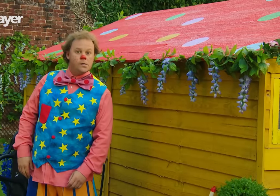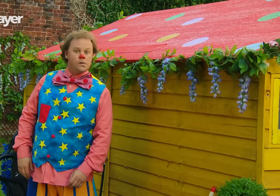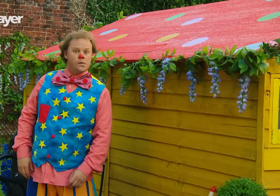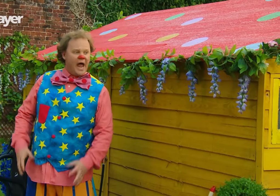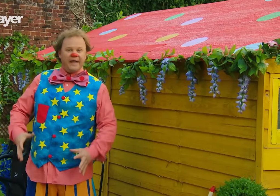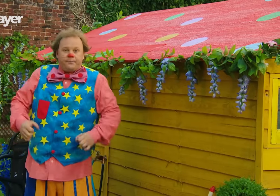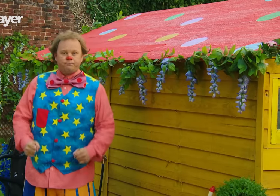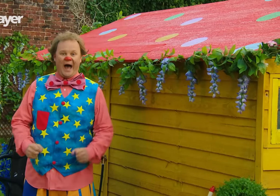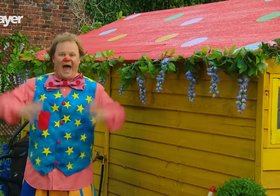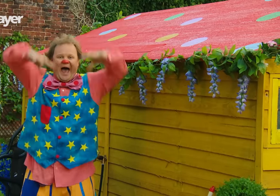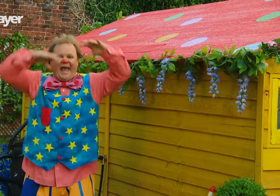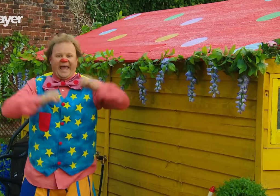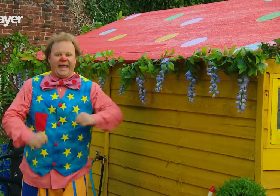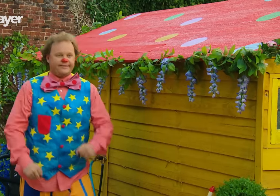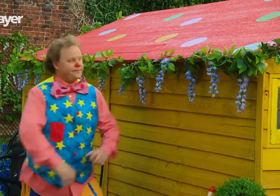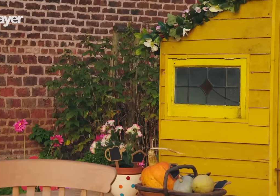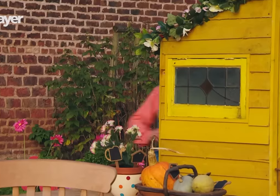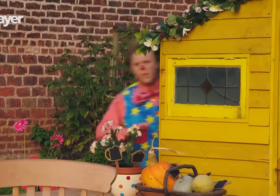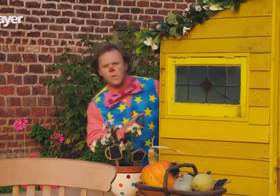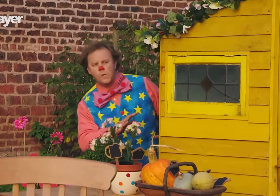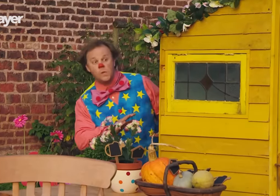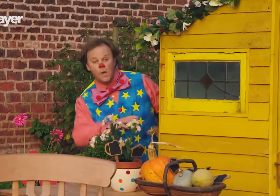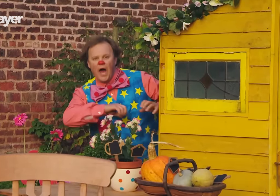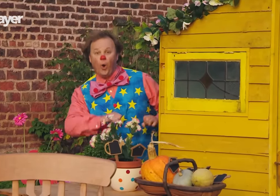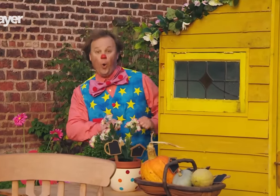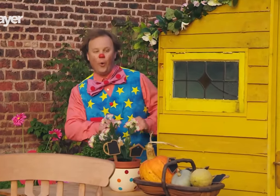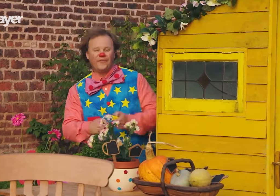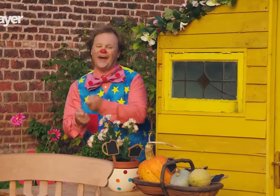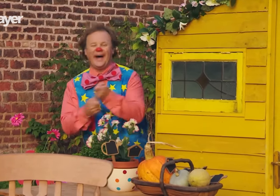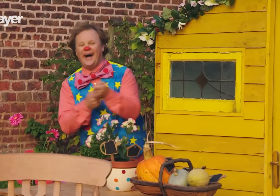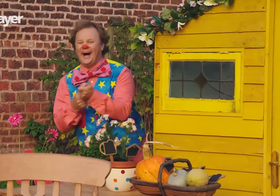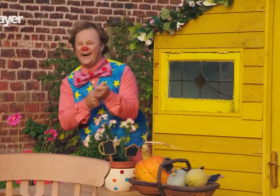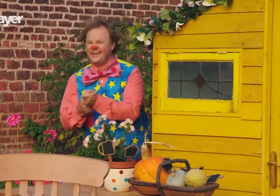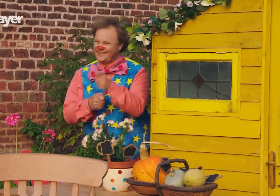hose. Right! Oh, the hose!